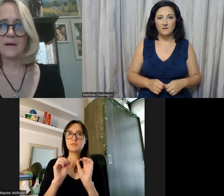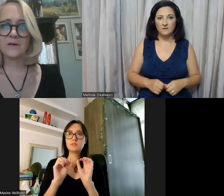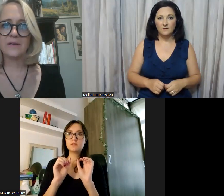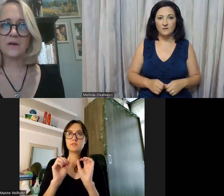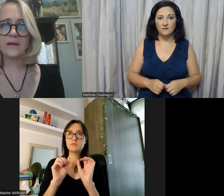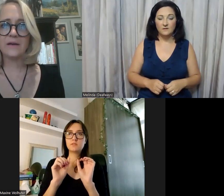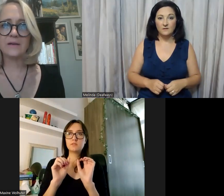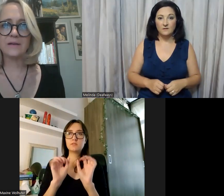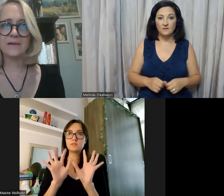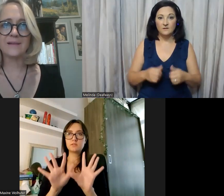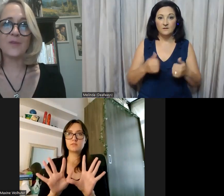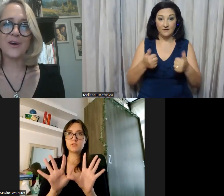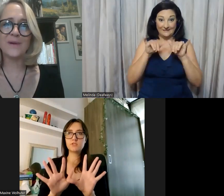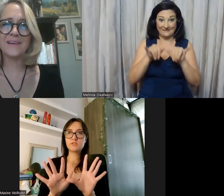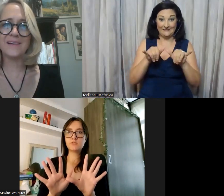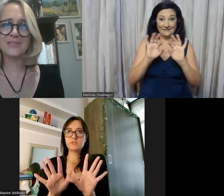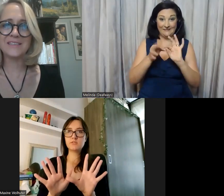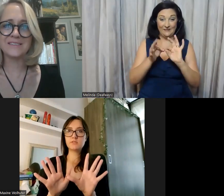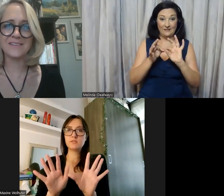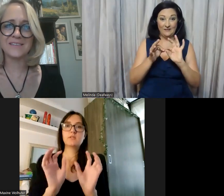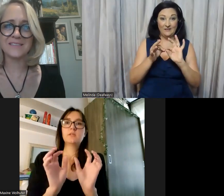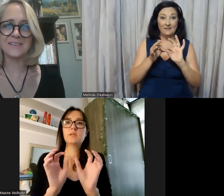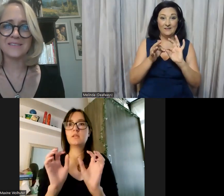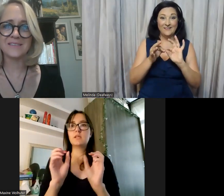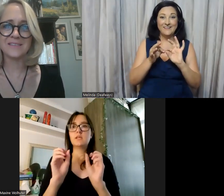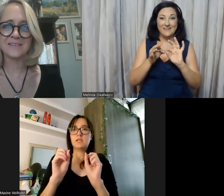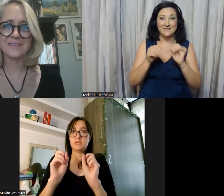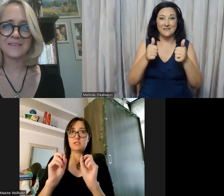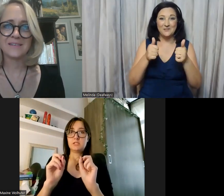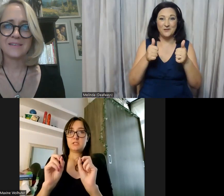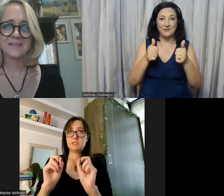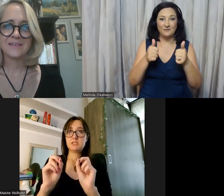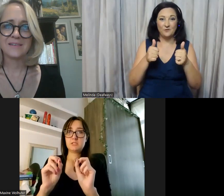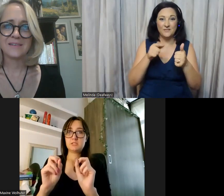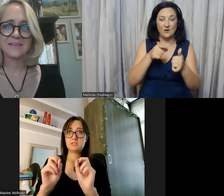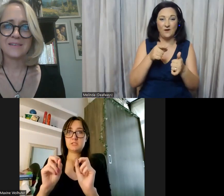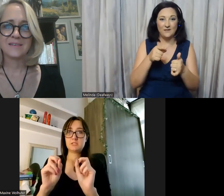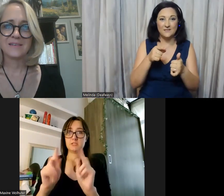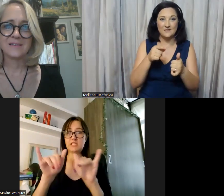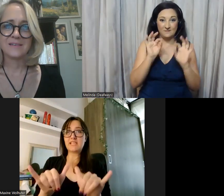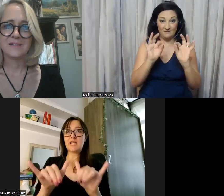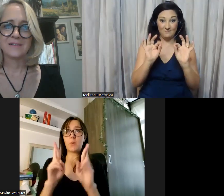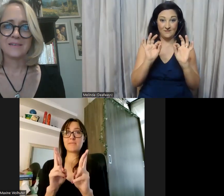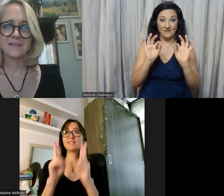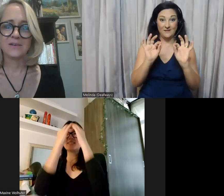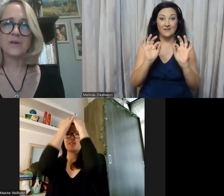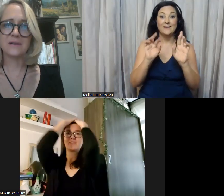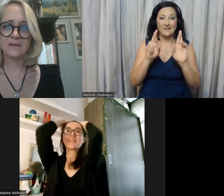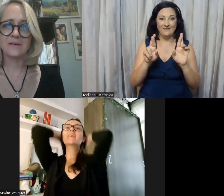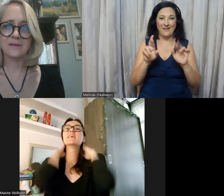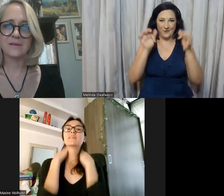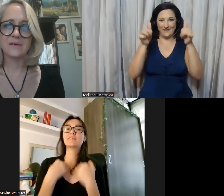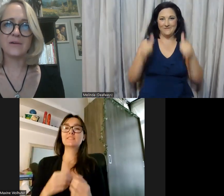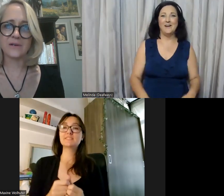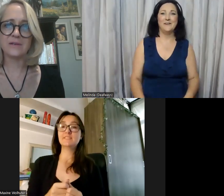Okay, hoe gaan jy nou bly jy nog steeds daar? Dit is snaaks. Yes, maar dis hoe sy hom gaan kan sien.